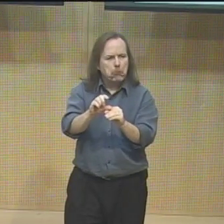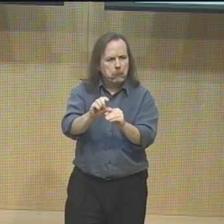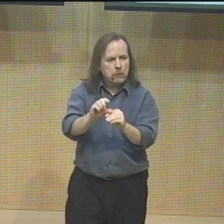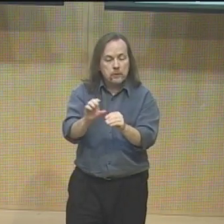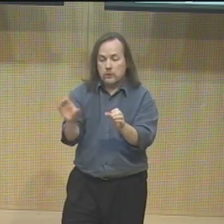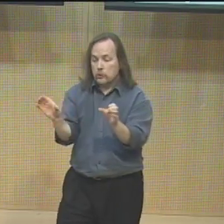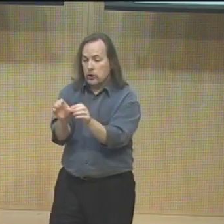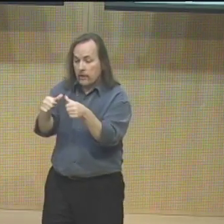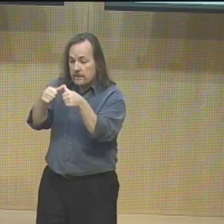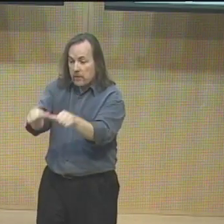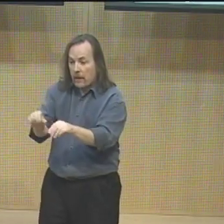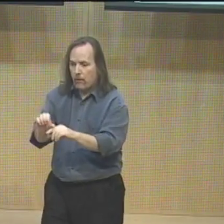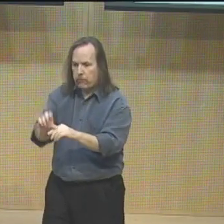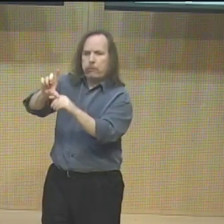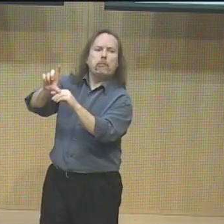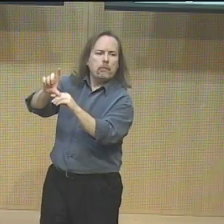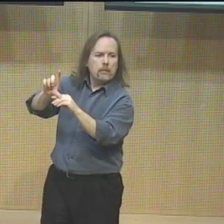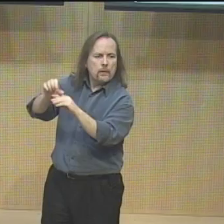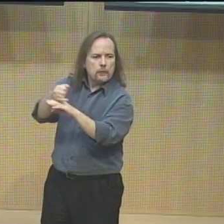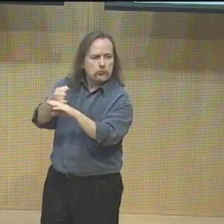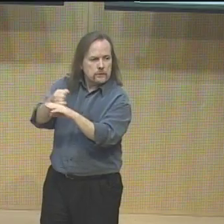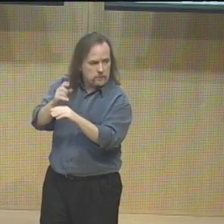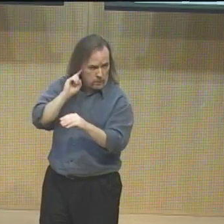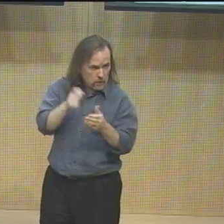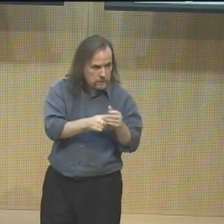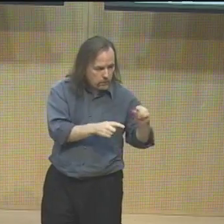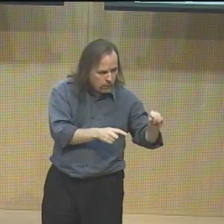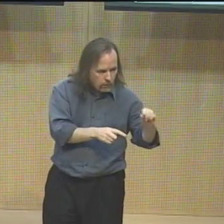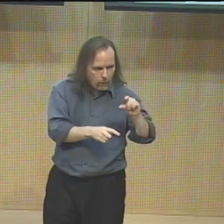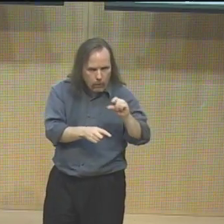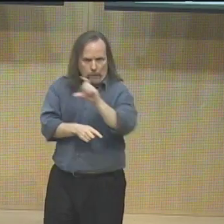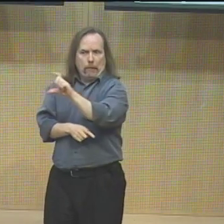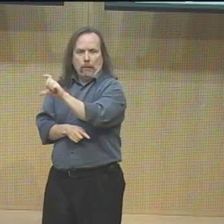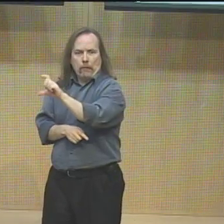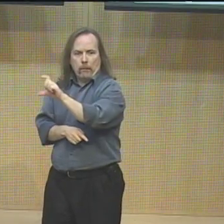Checking account interest tends to be the smallest of the 3 categories. Savings account